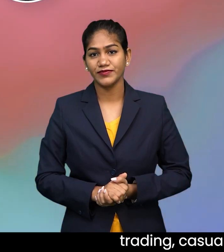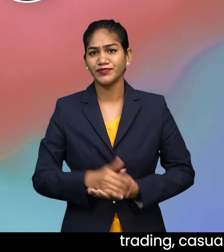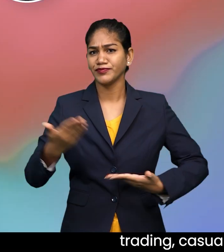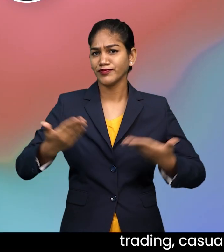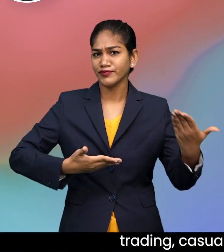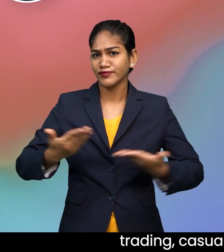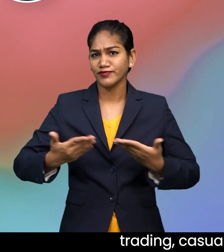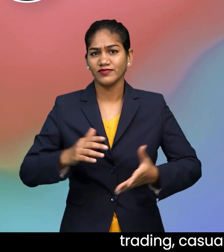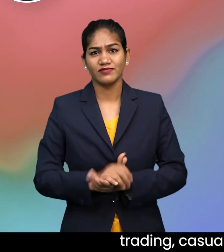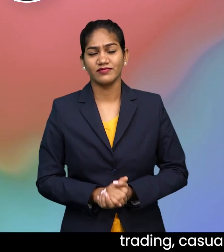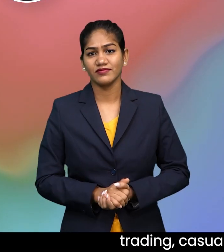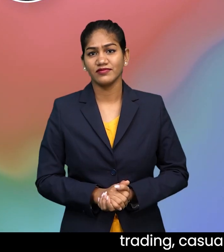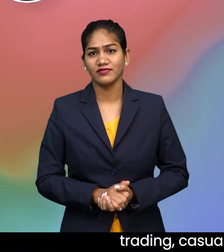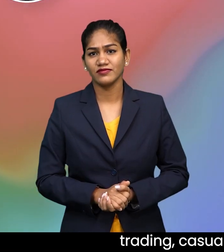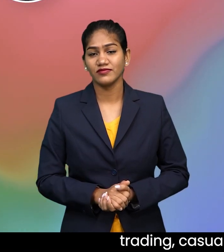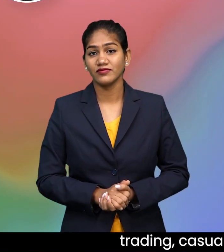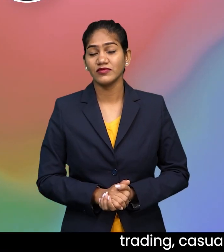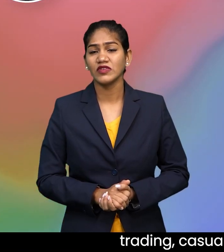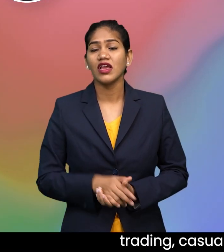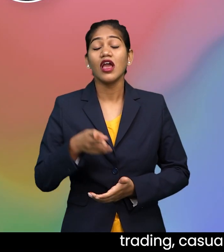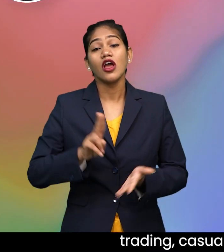trading, casual labor,